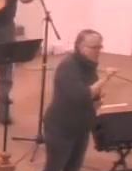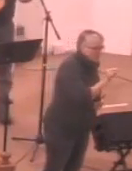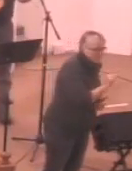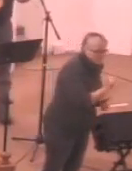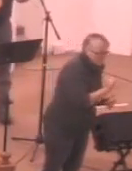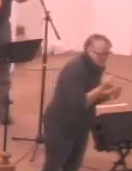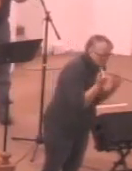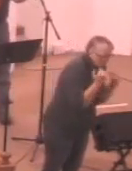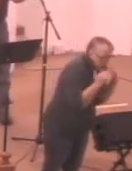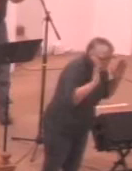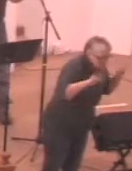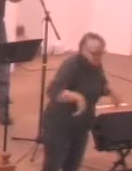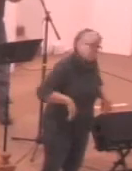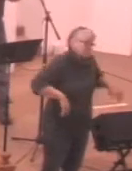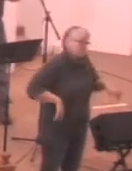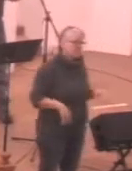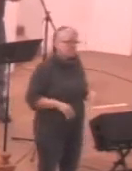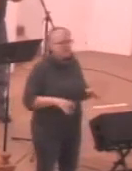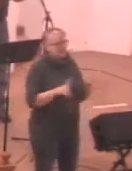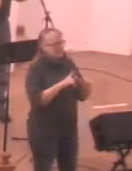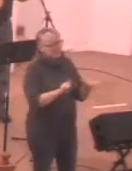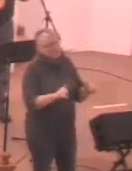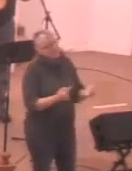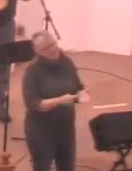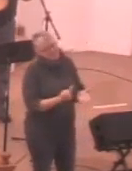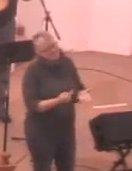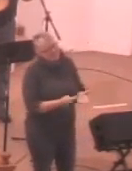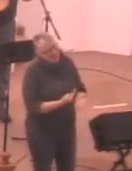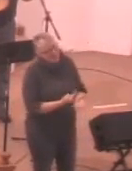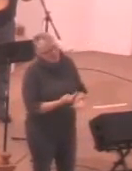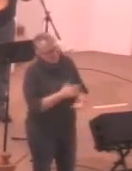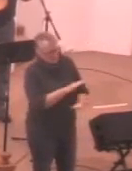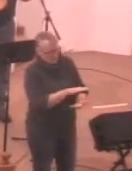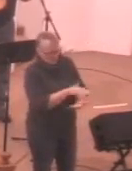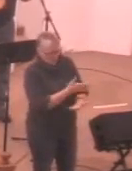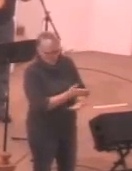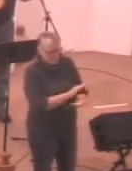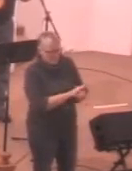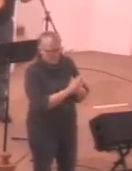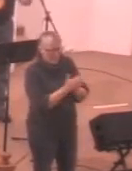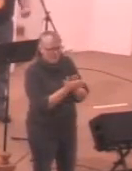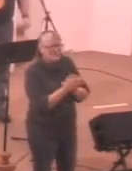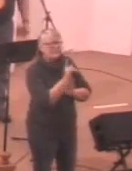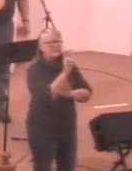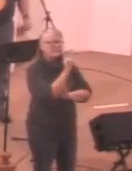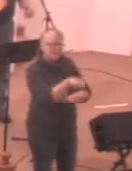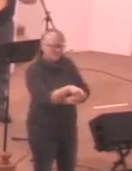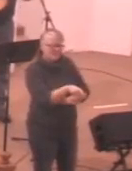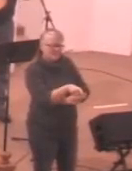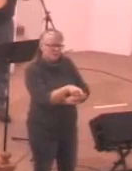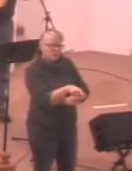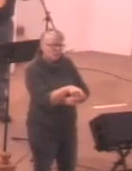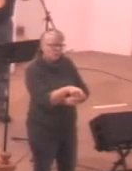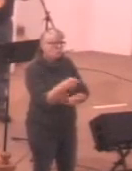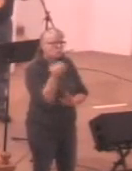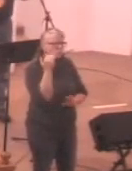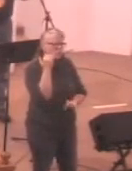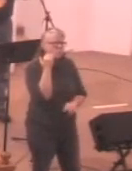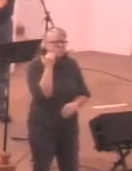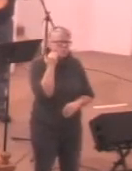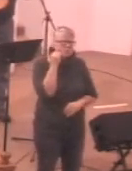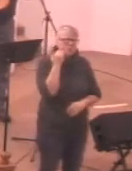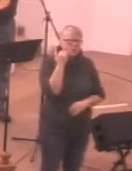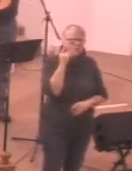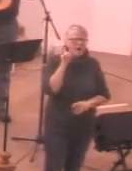at the same time, sometimes songs are needed, and you know the one that you needed,